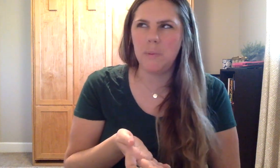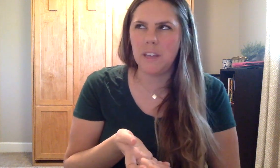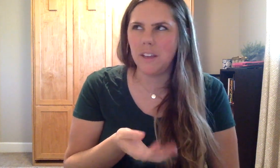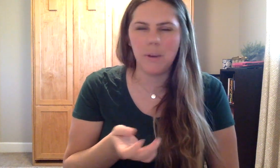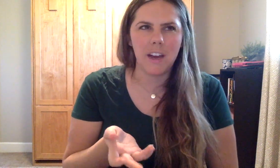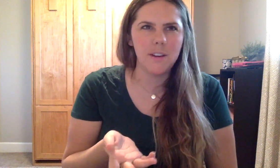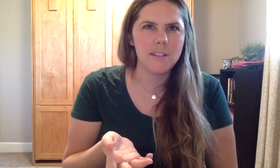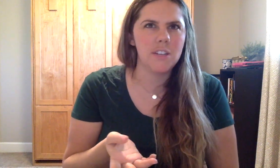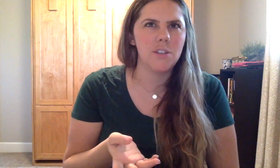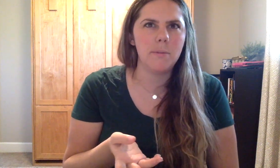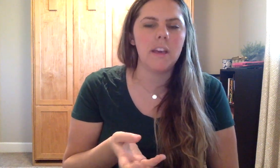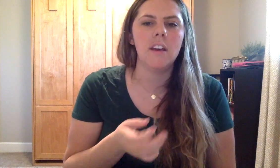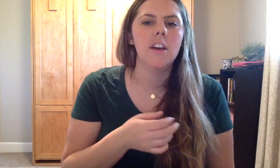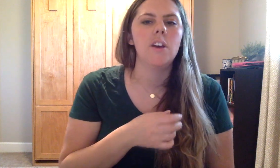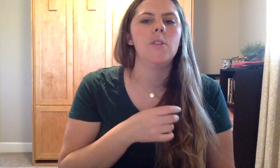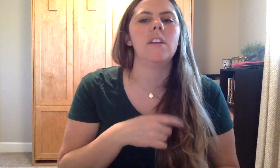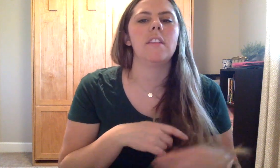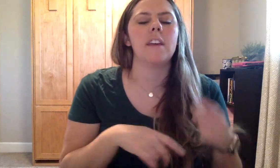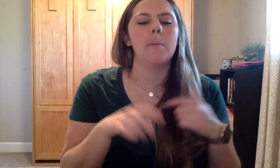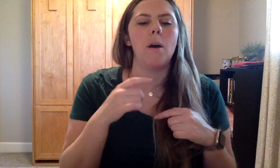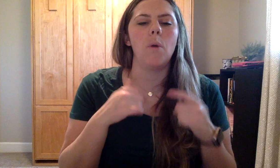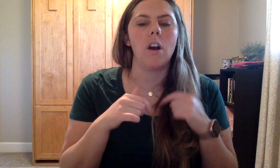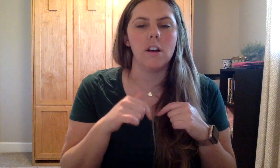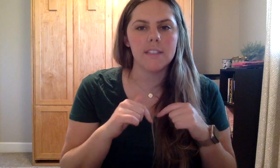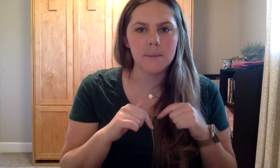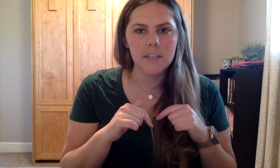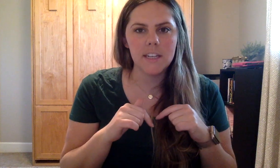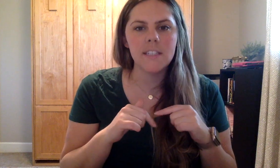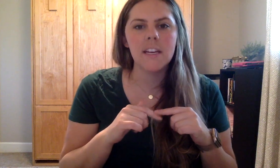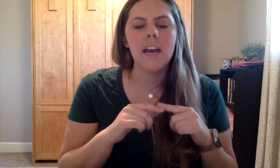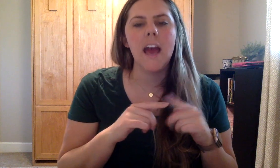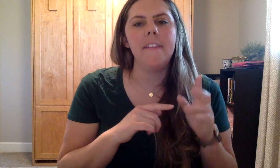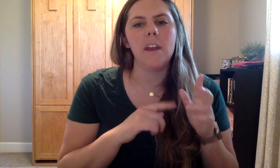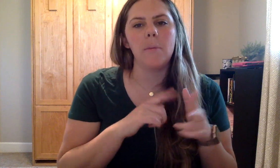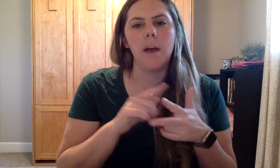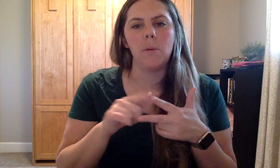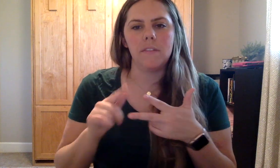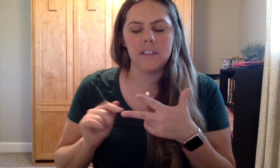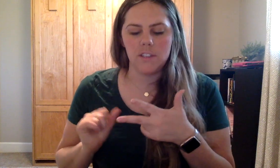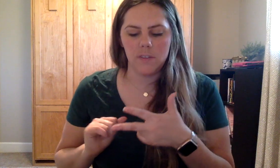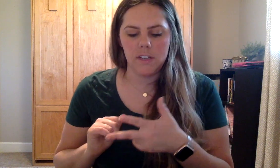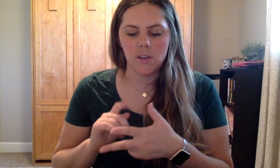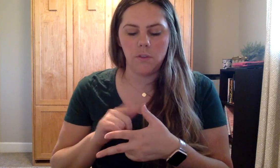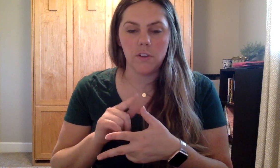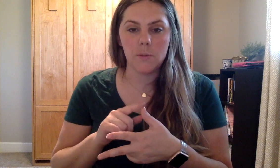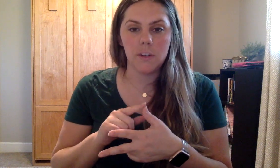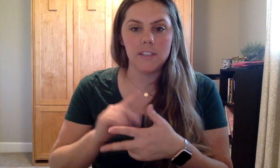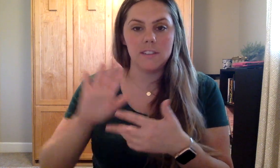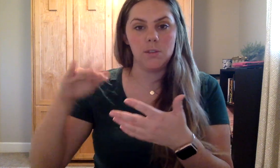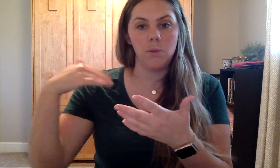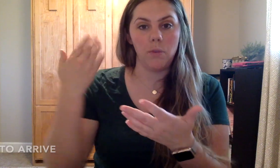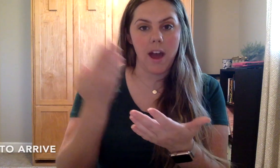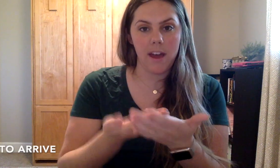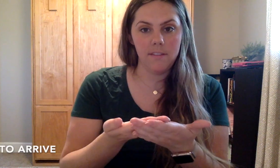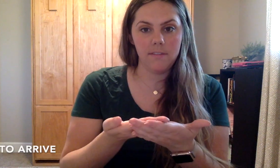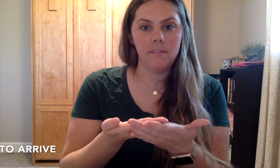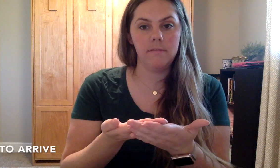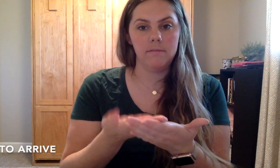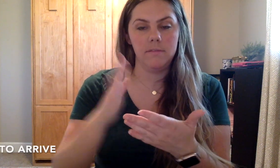be, wait, how do you send to be? You need to think about what concept it is and then apply one of these 3. So the first one is to arrive.